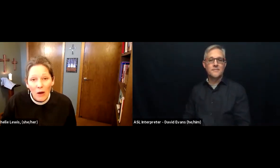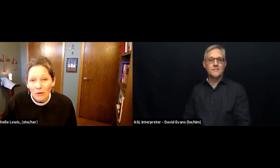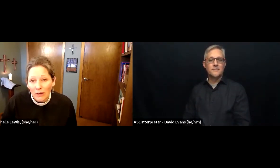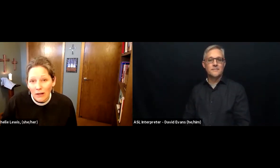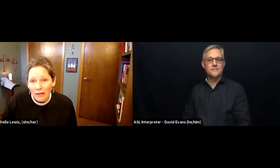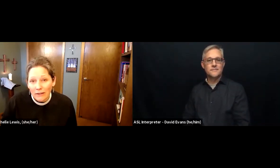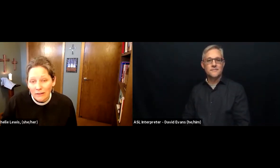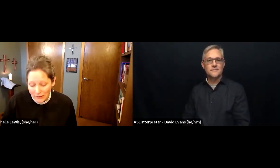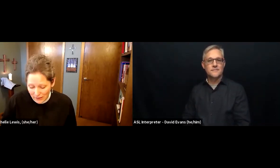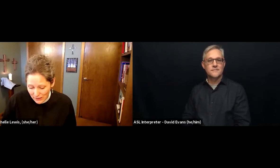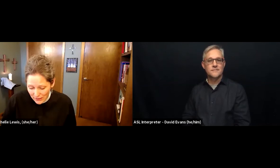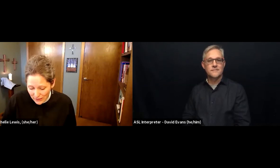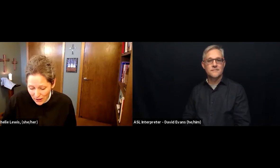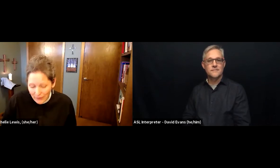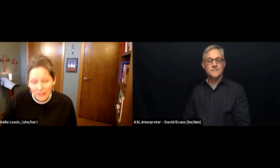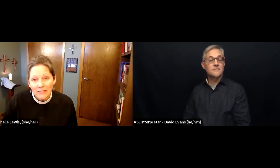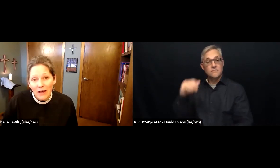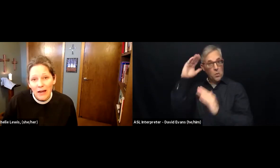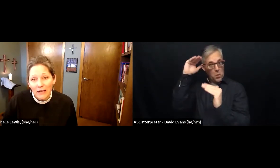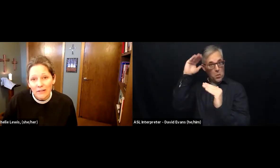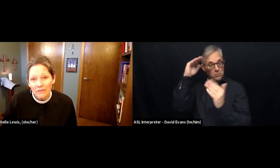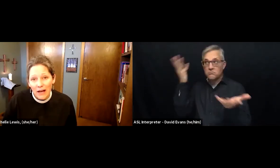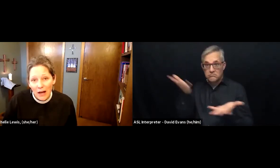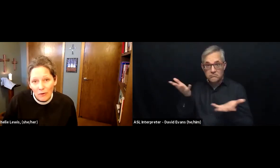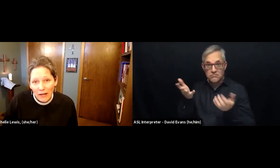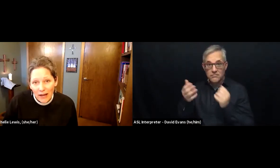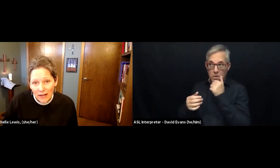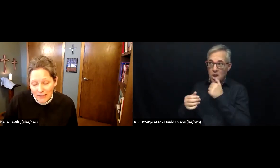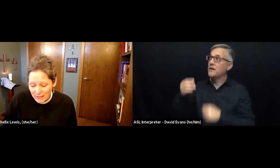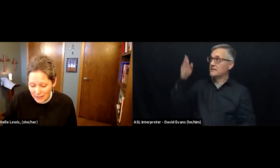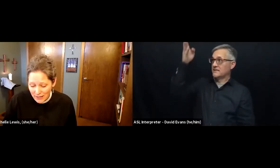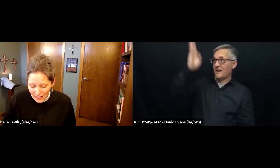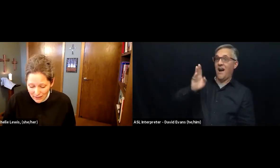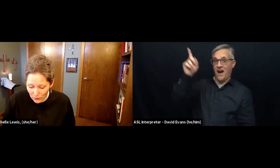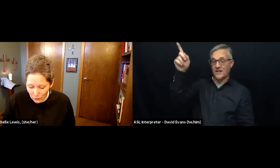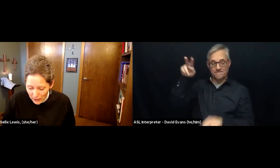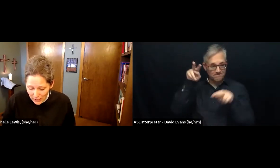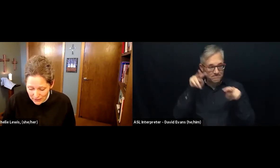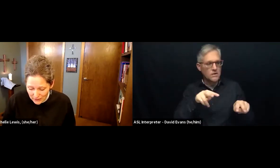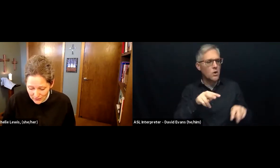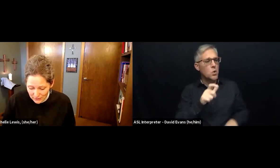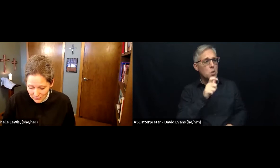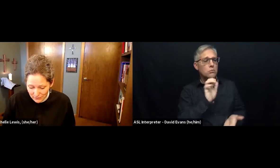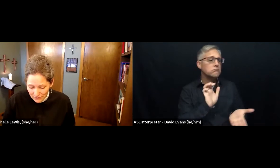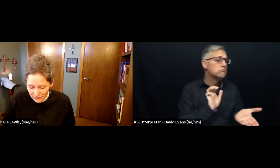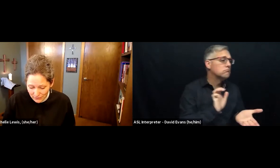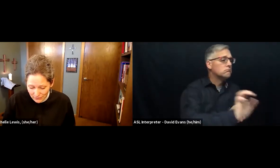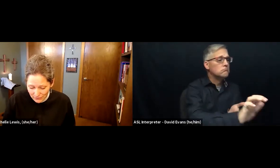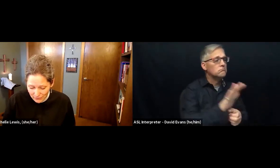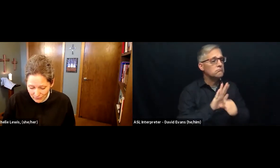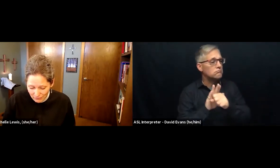that our God is on the side of the outcast and the oppressed.